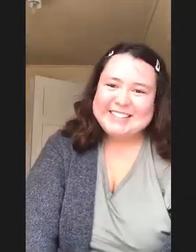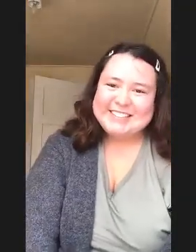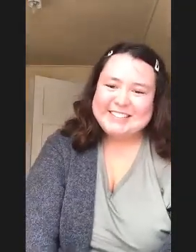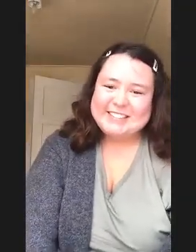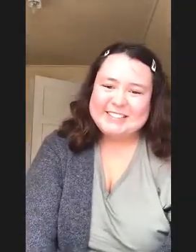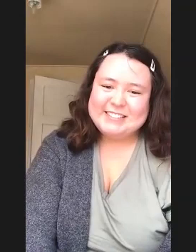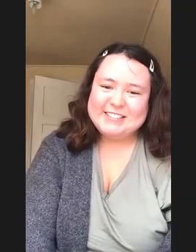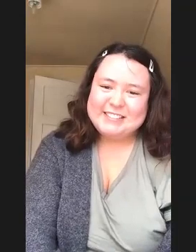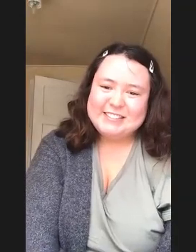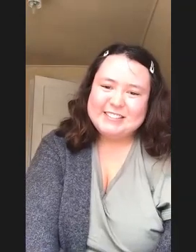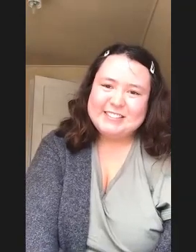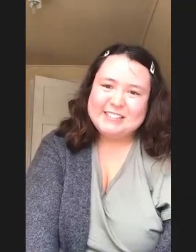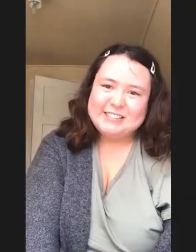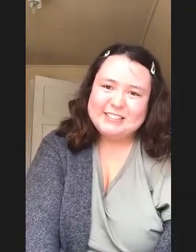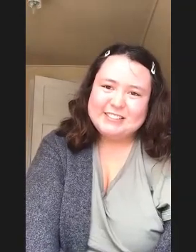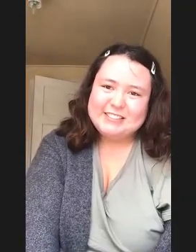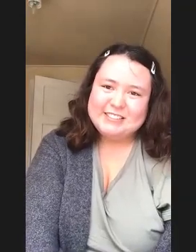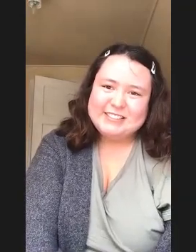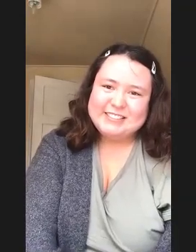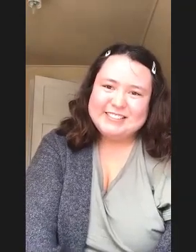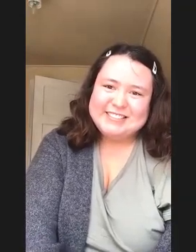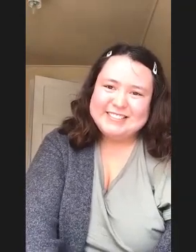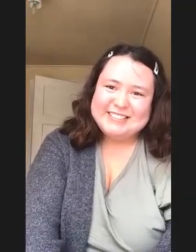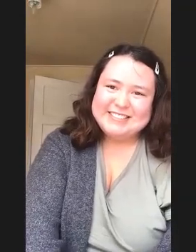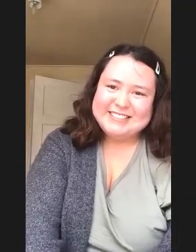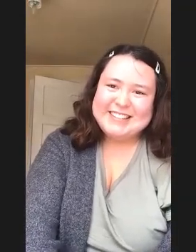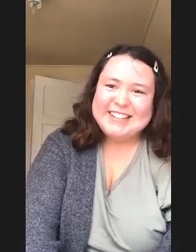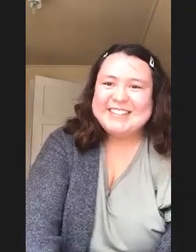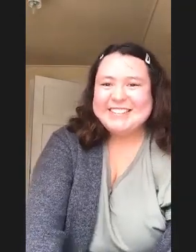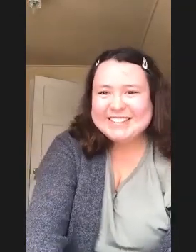Awesome. Now you know how to ask someone what do they want in their coffee.